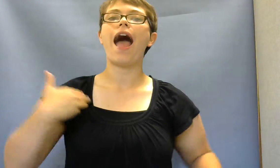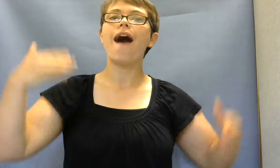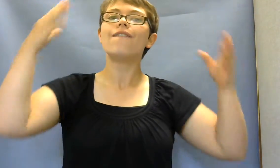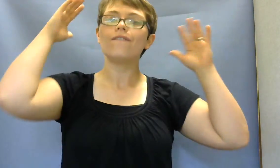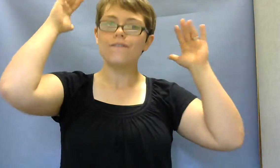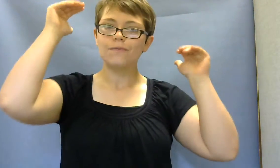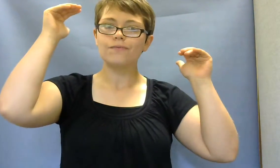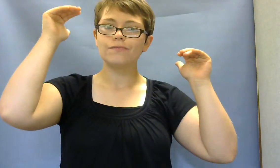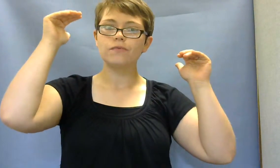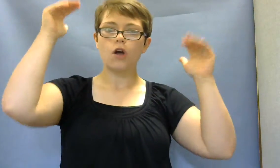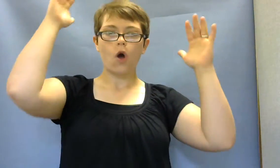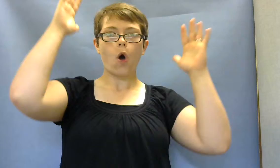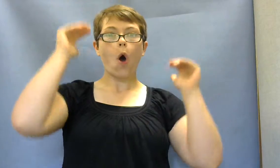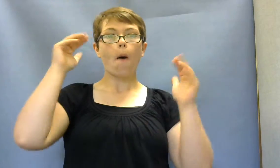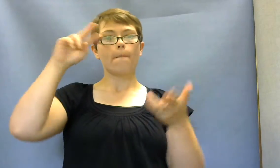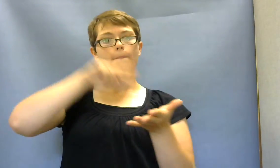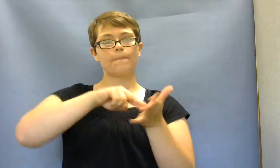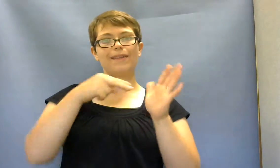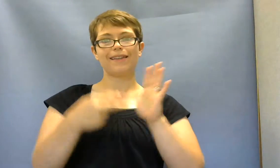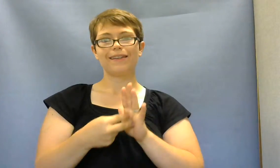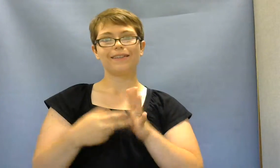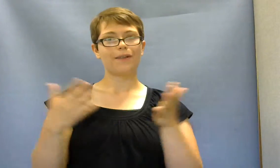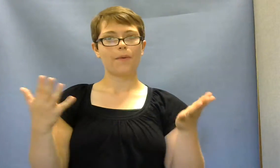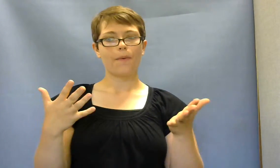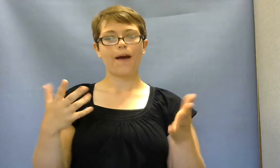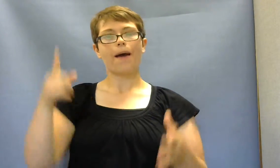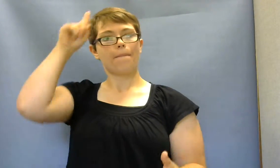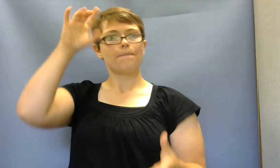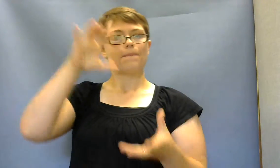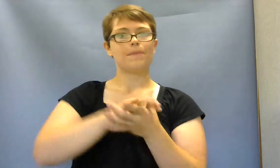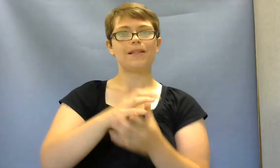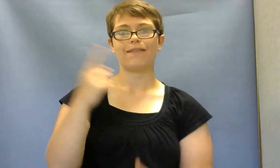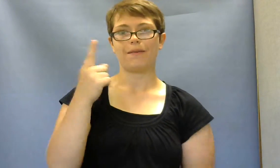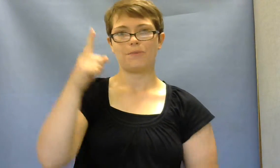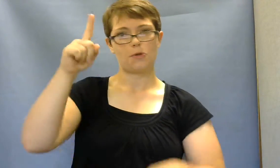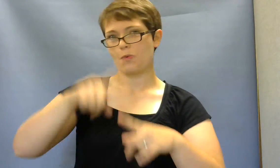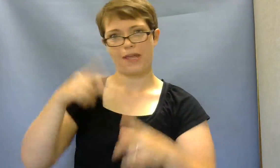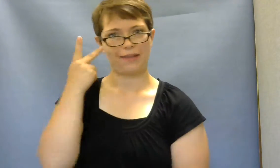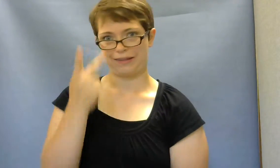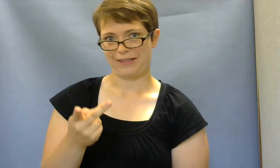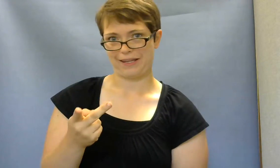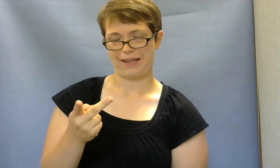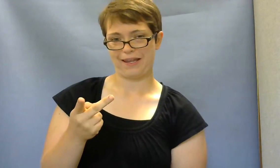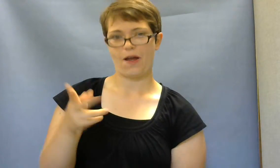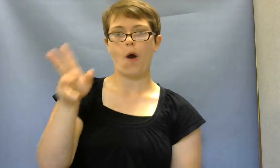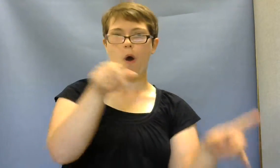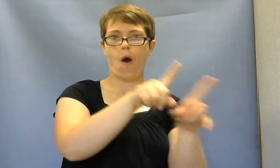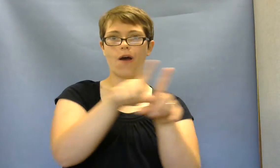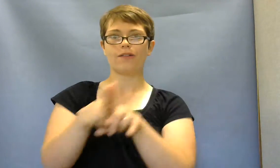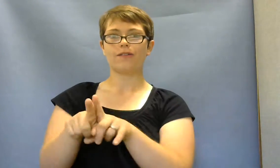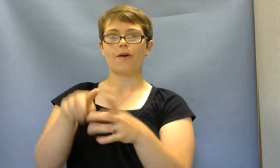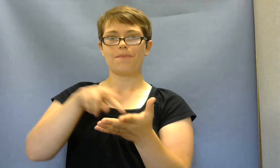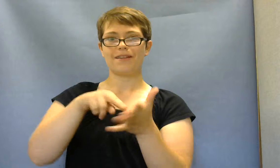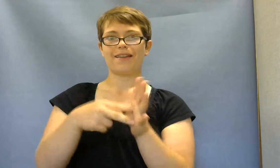see. Faith. Words can only do so much. Hugs can do much more than